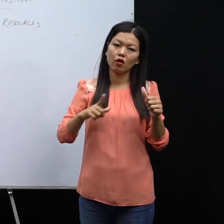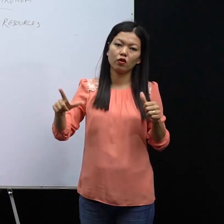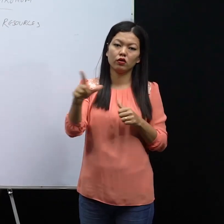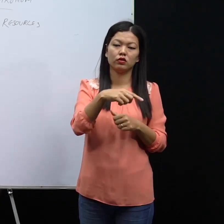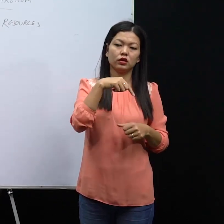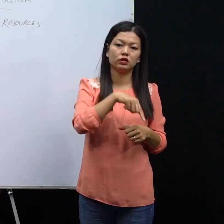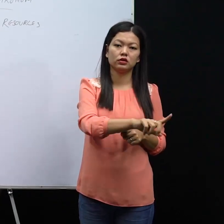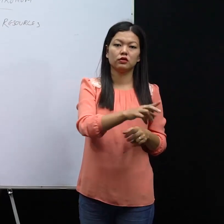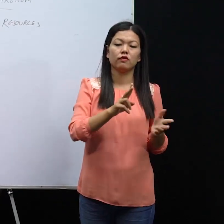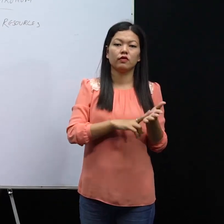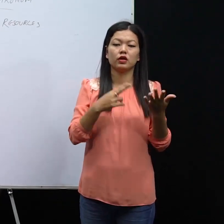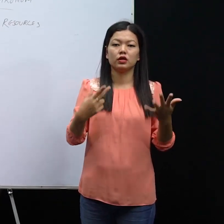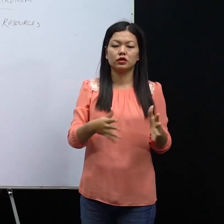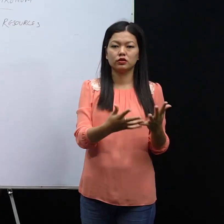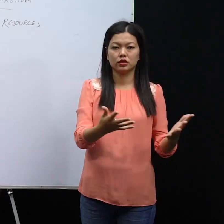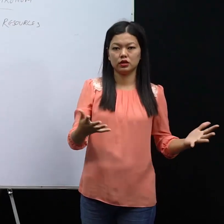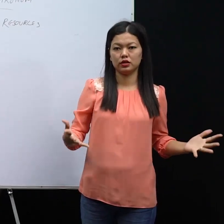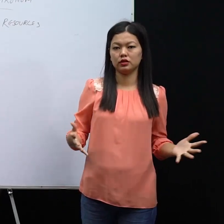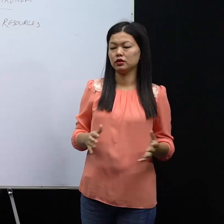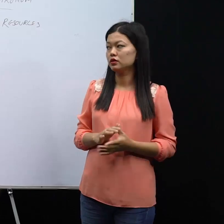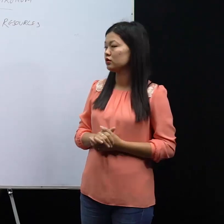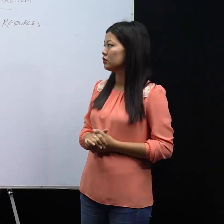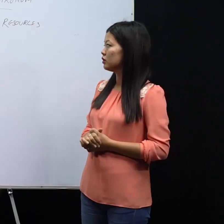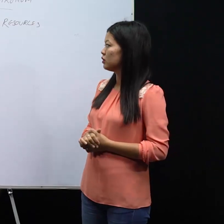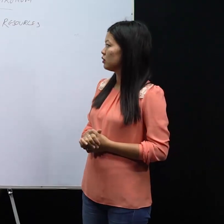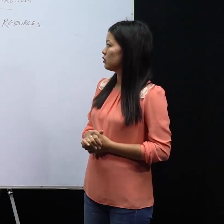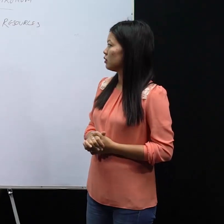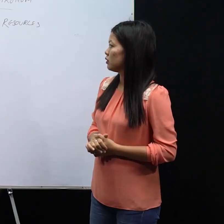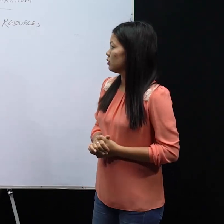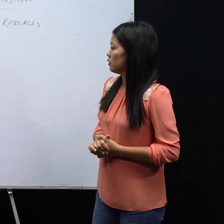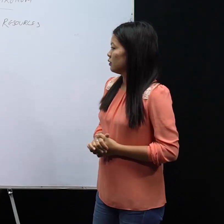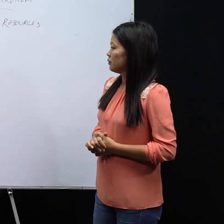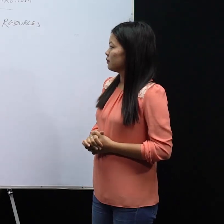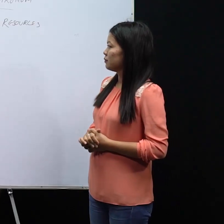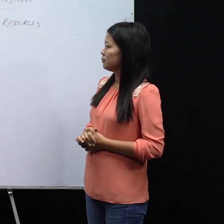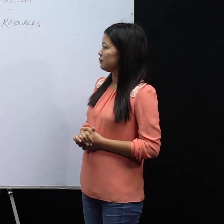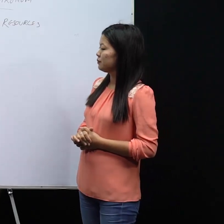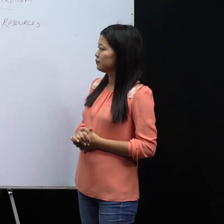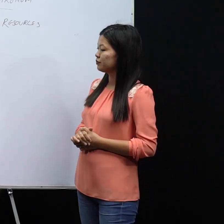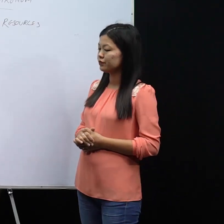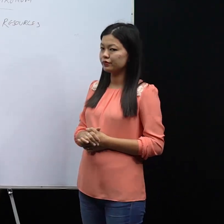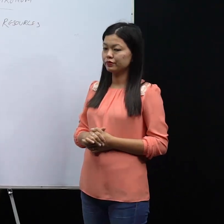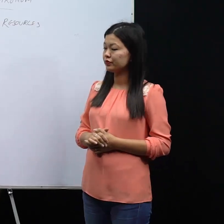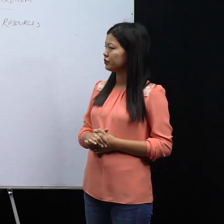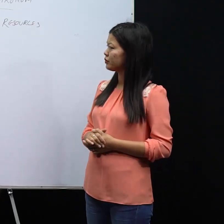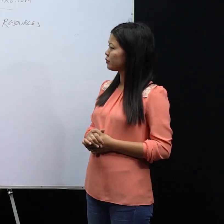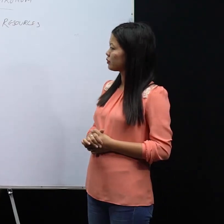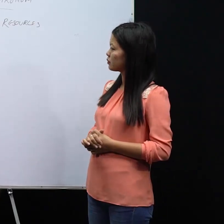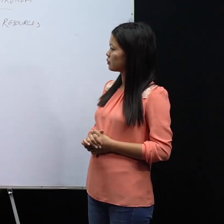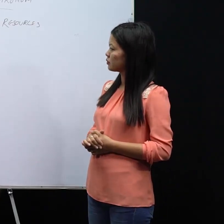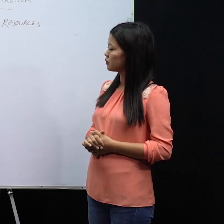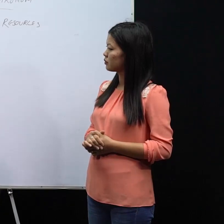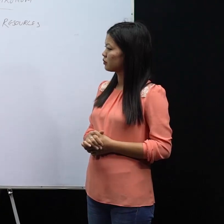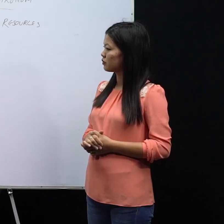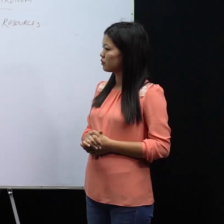very important to all of us. So these all fall under these natural resources. But based